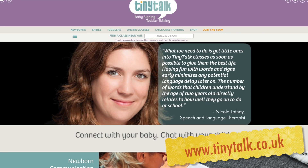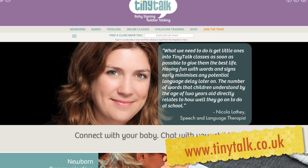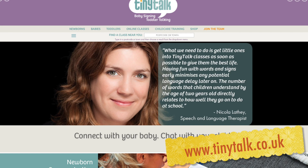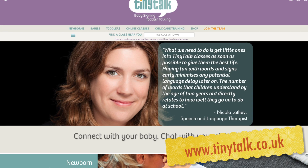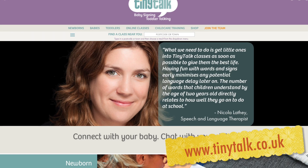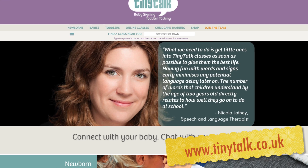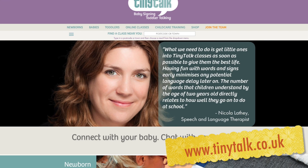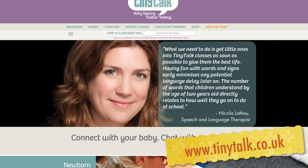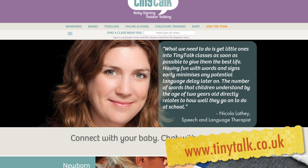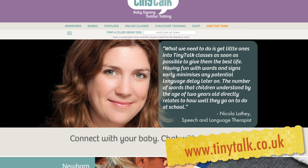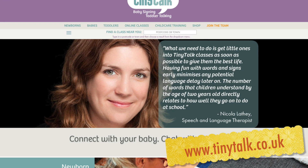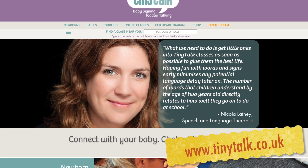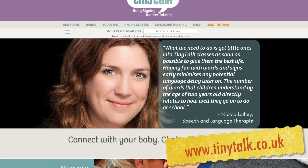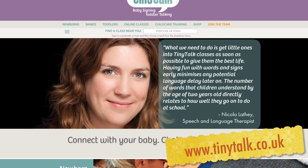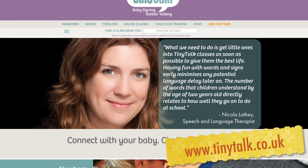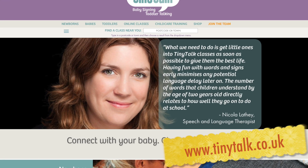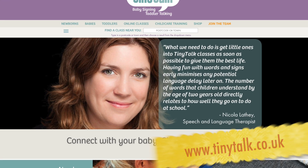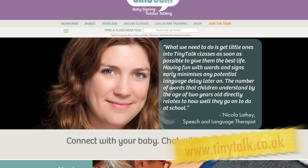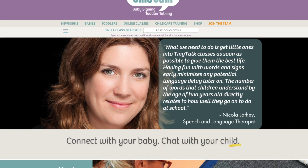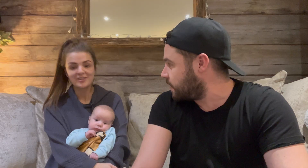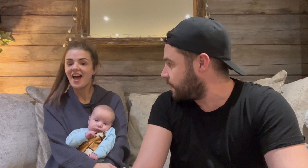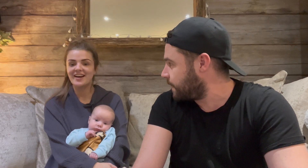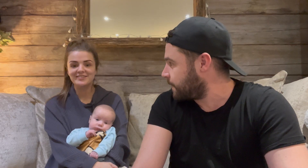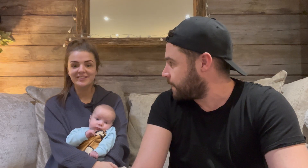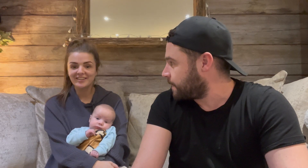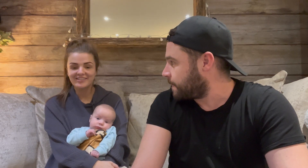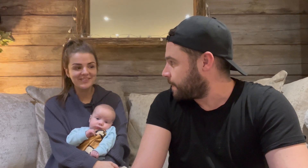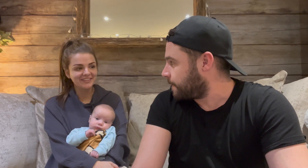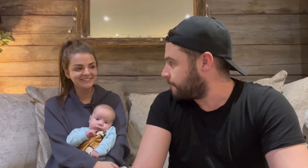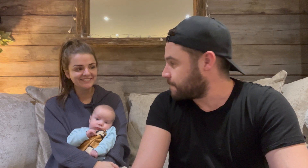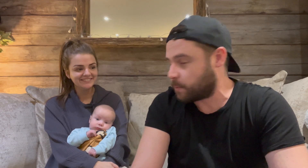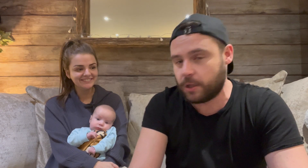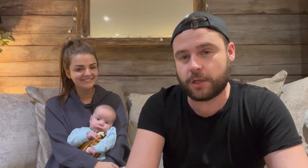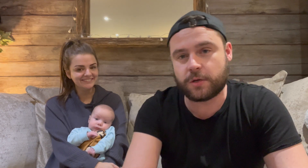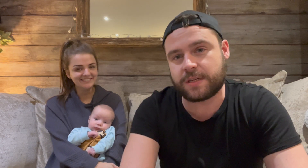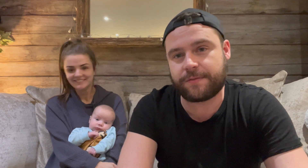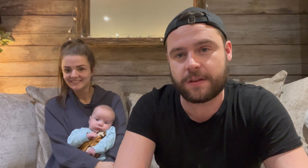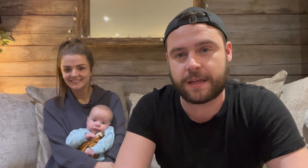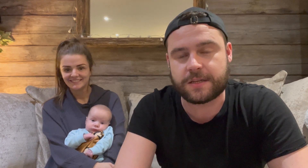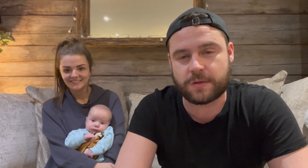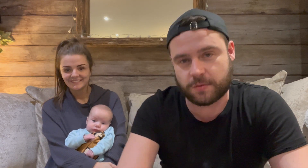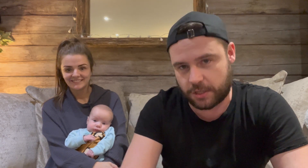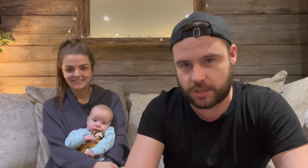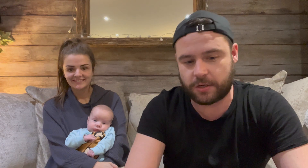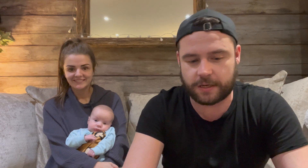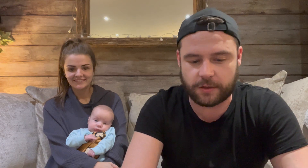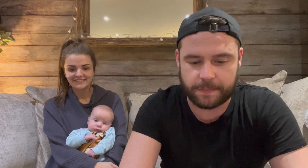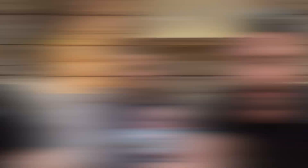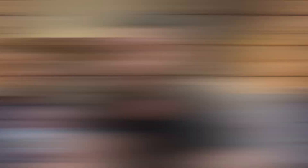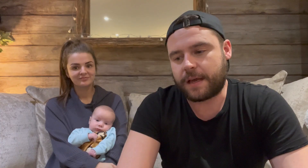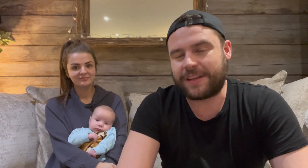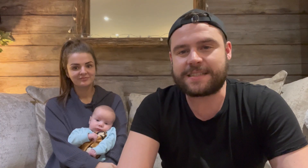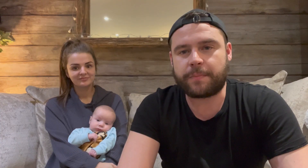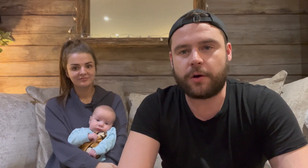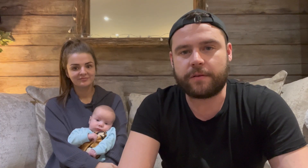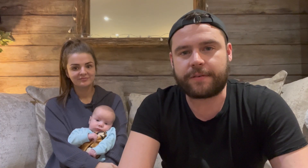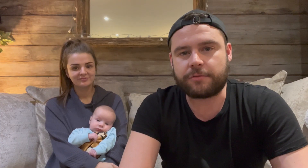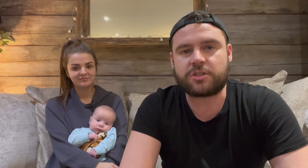Marple, which is near us, and it was amazing, wasn't it? Absolutely incredible. We learned loads of different things, which we're going to show you in a little bit. I think it's important for everyone to know